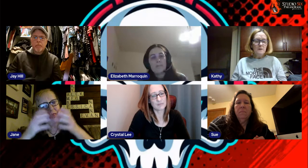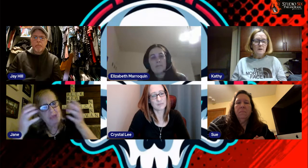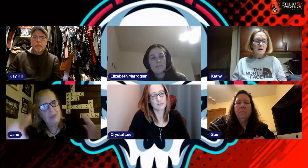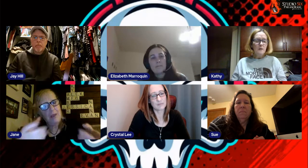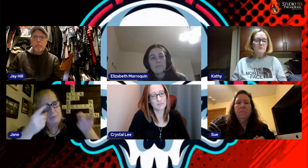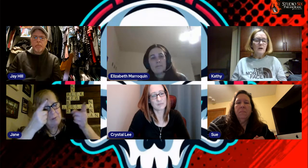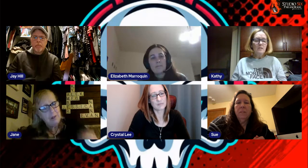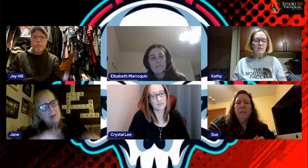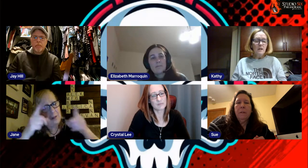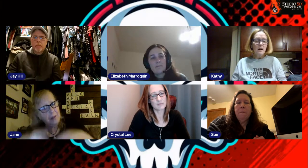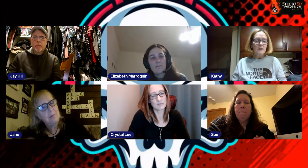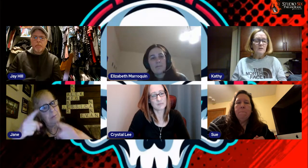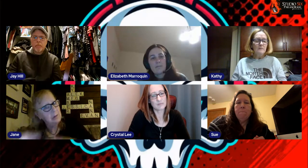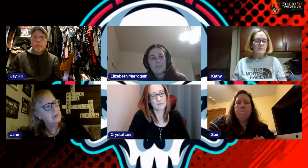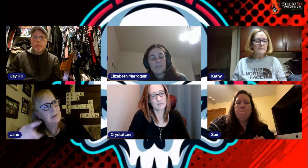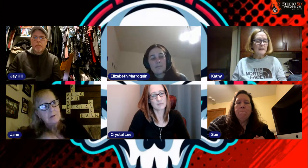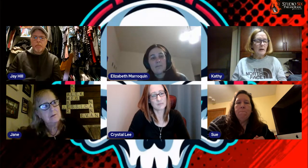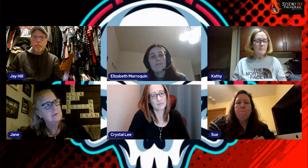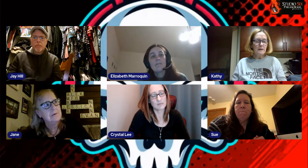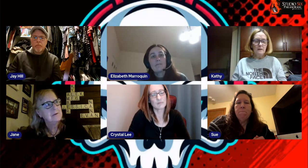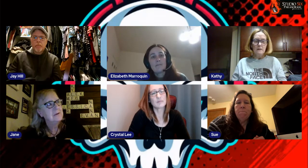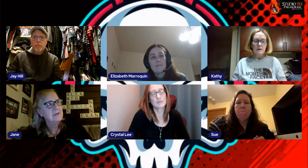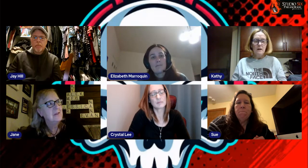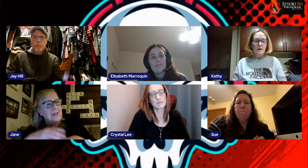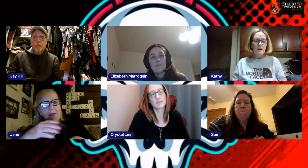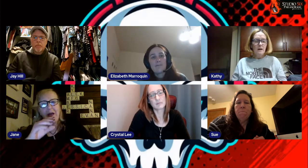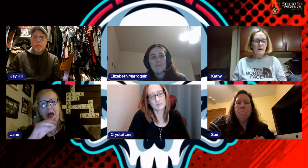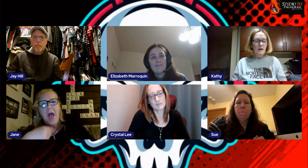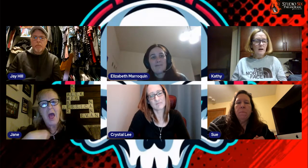Wow. There was a lot of things happening.